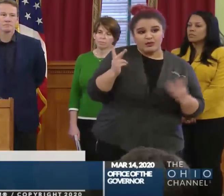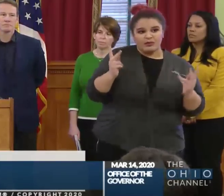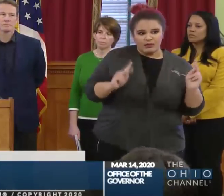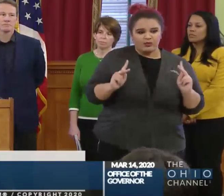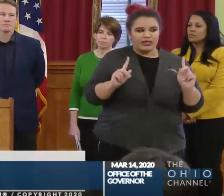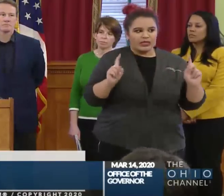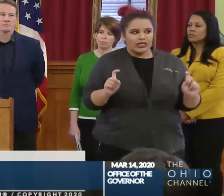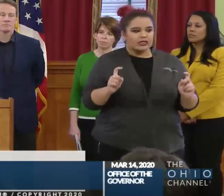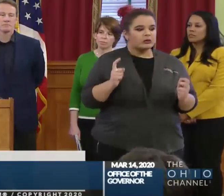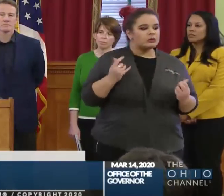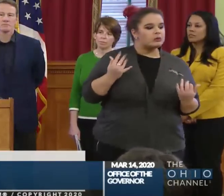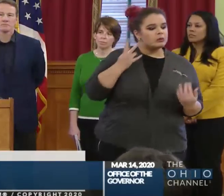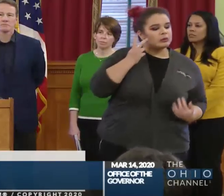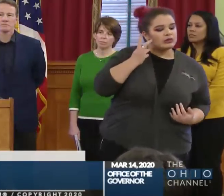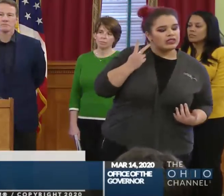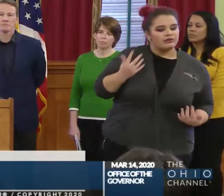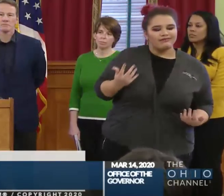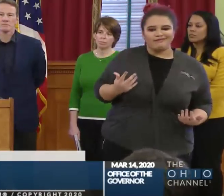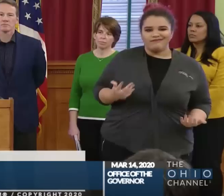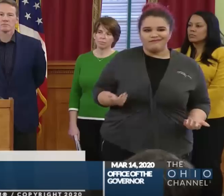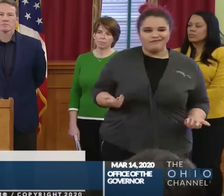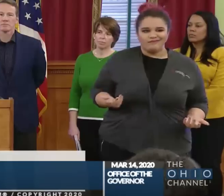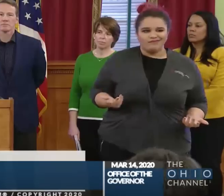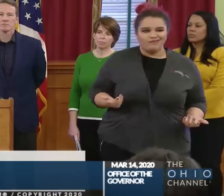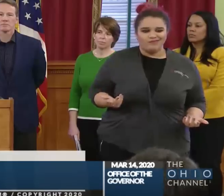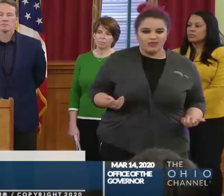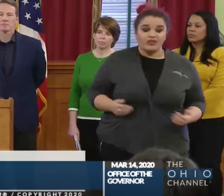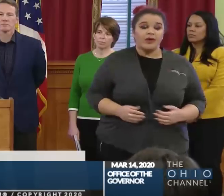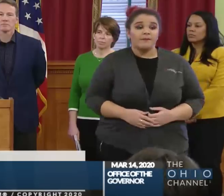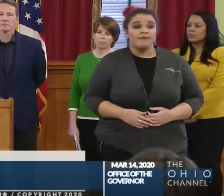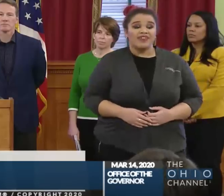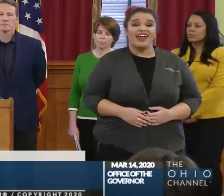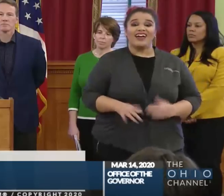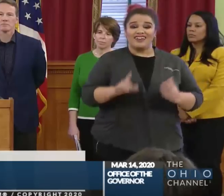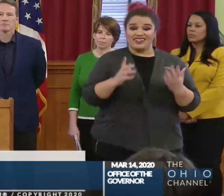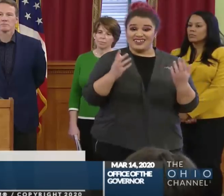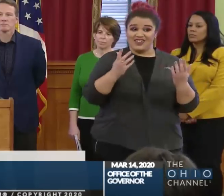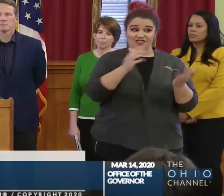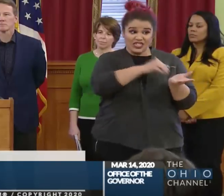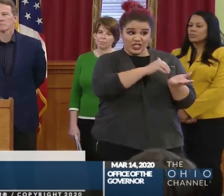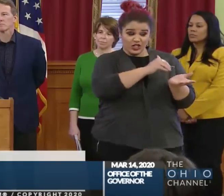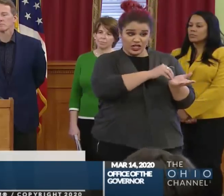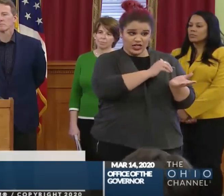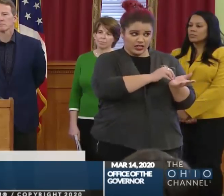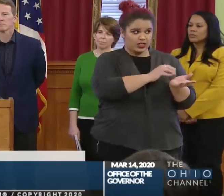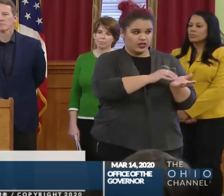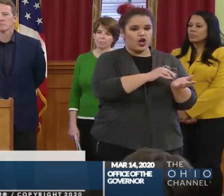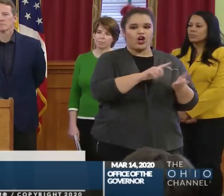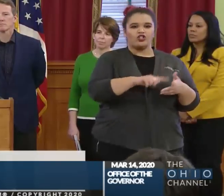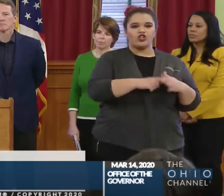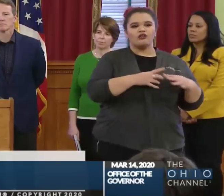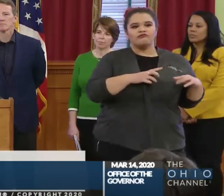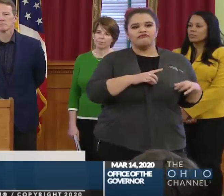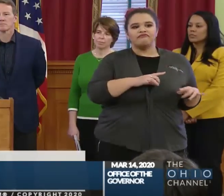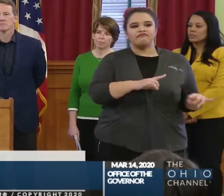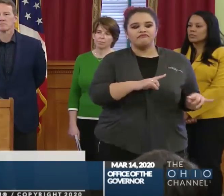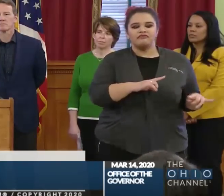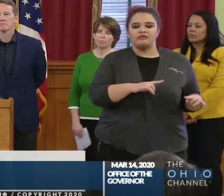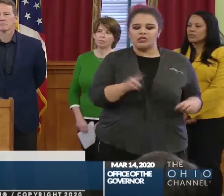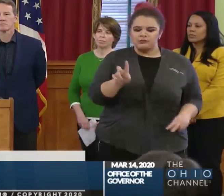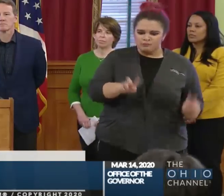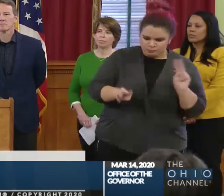similarly, physicians will start to listen to your symptoms the way they would with a cold, or they don't always do the swab